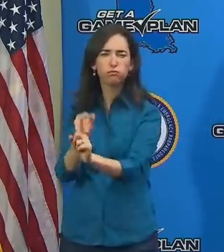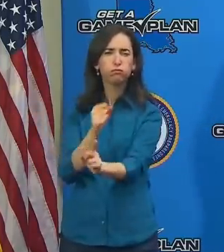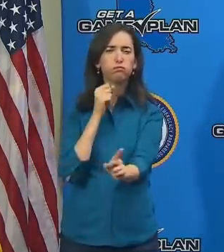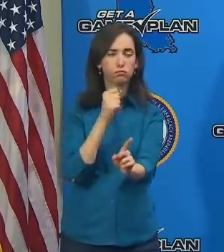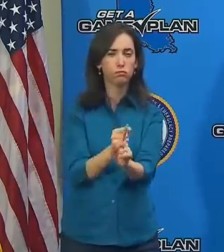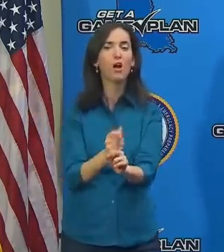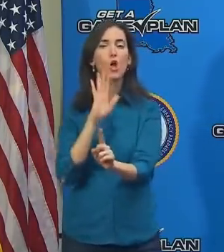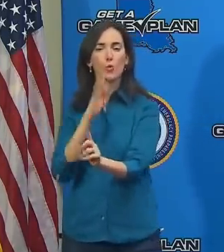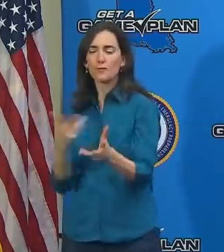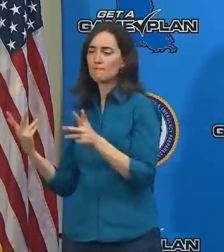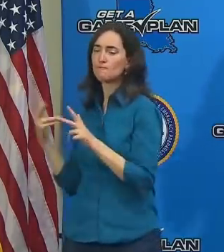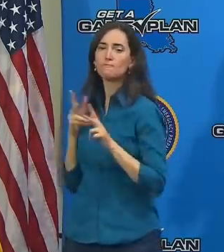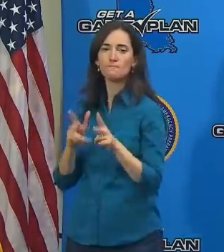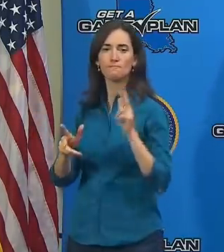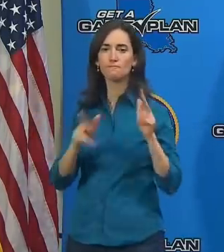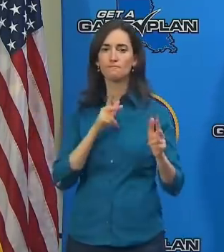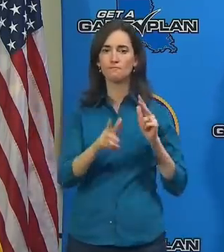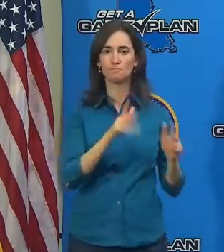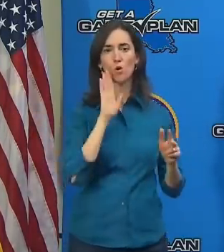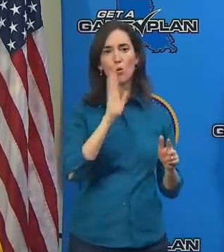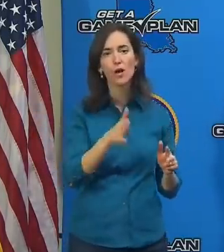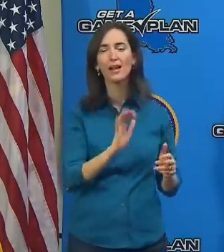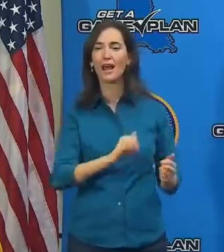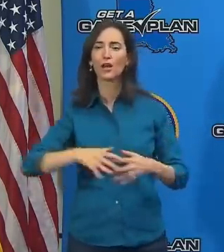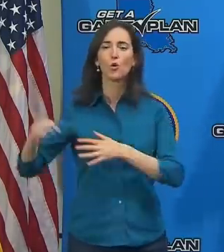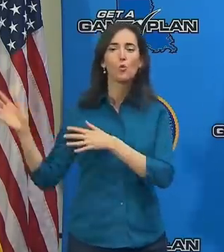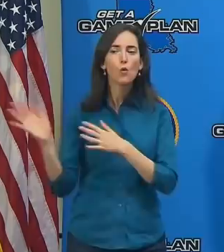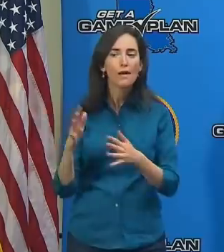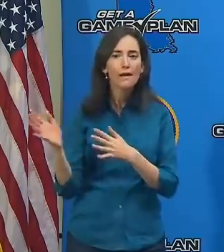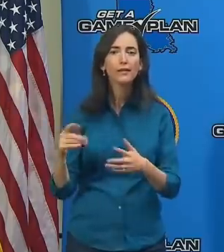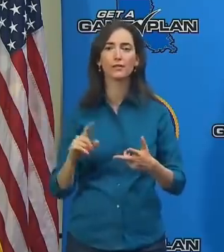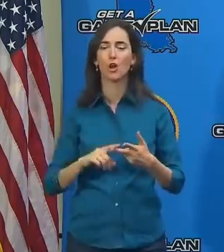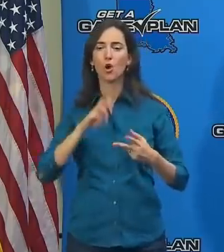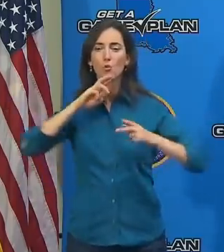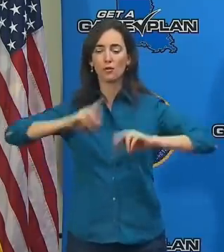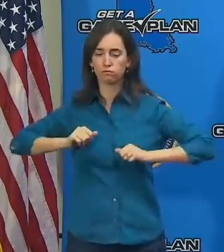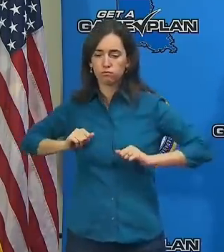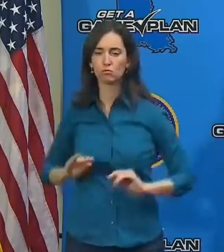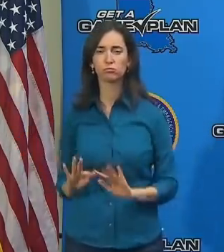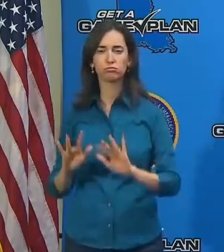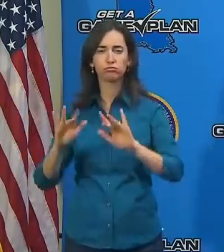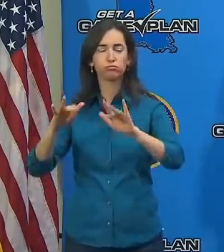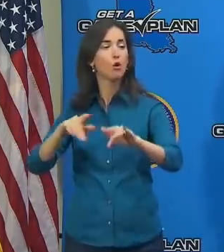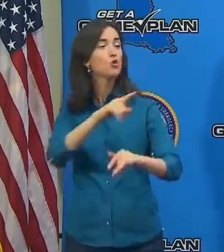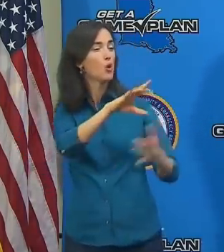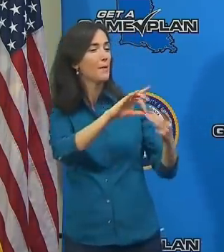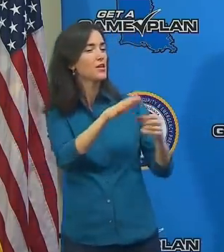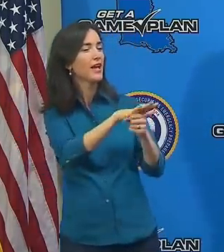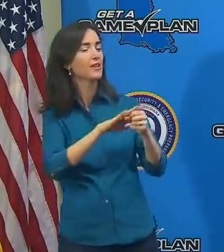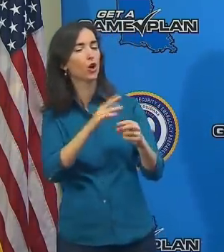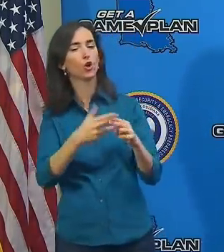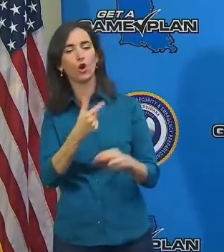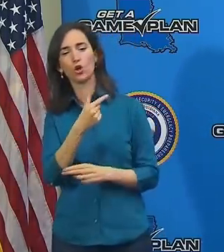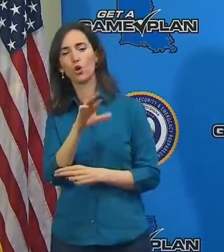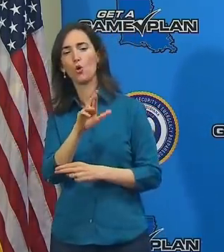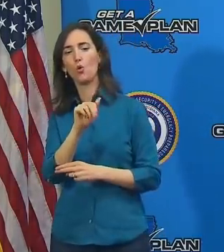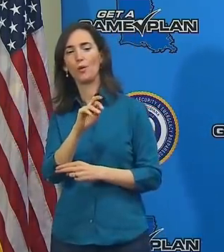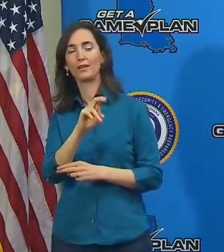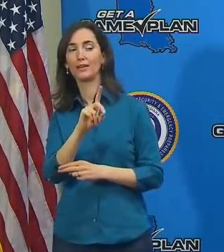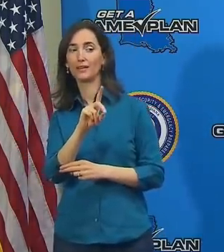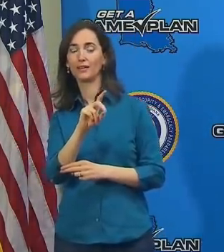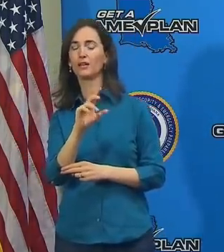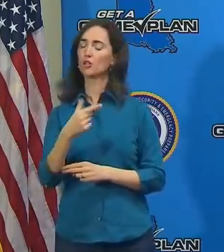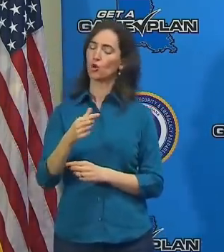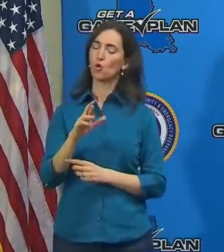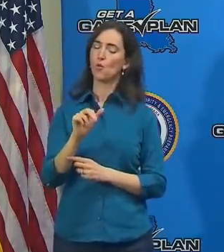storm, principally wind and storm surge. You mentioned Grand Isle. I can tell you that the video